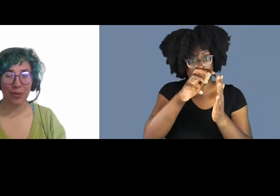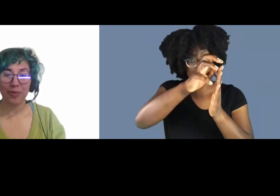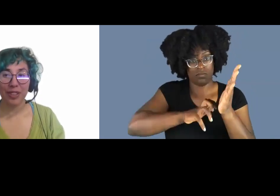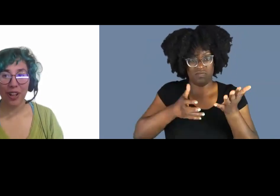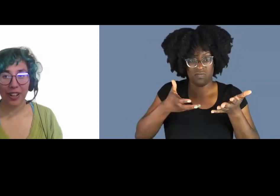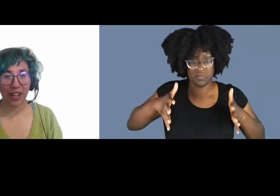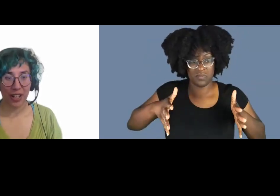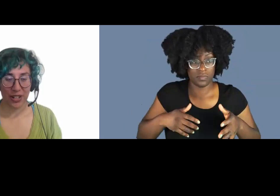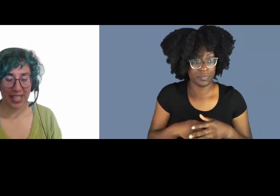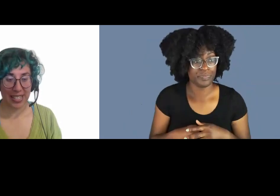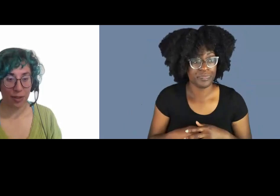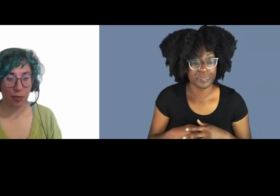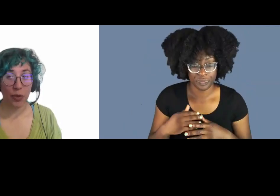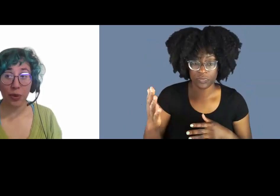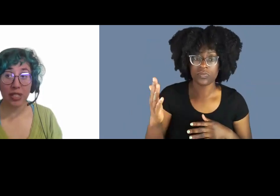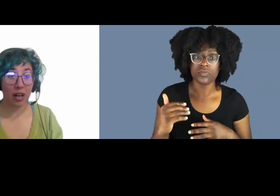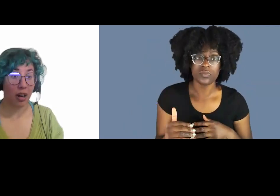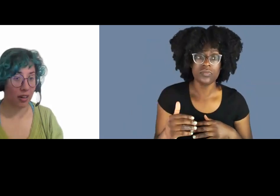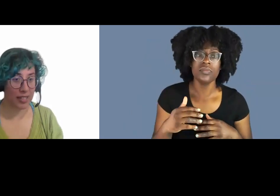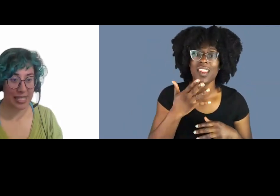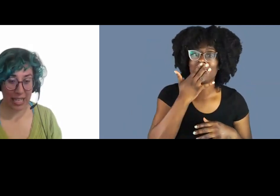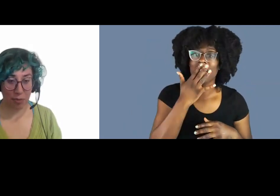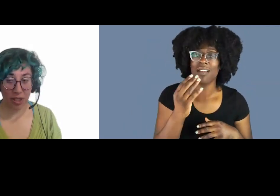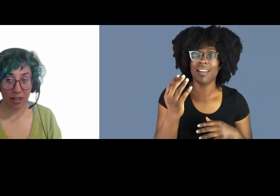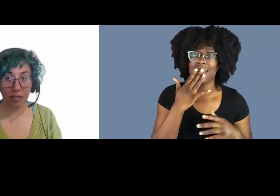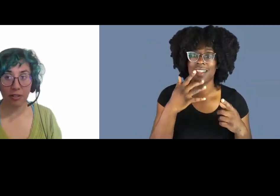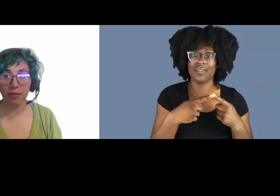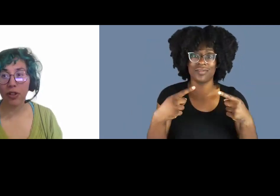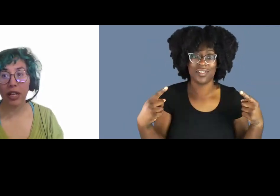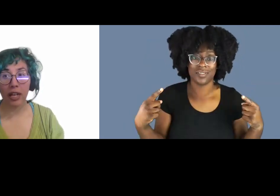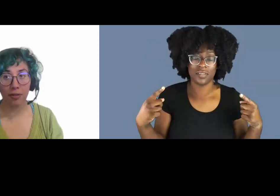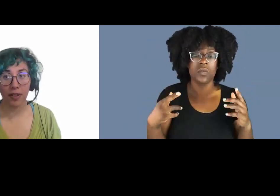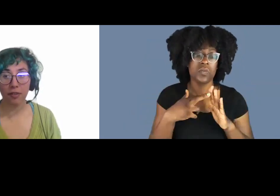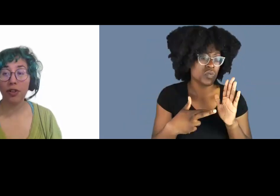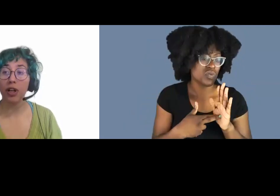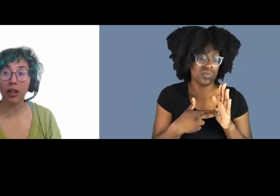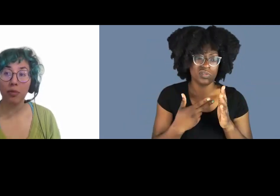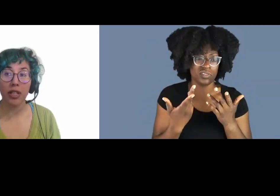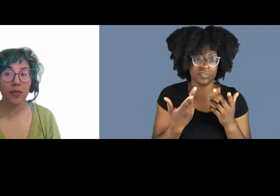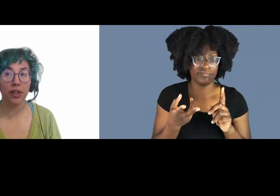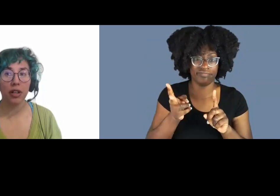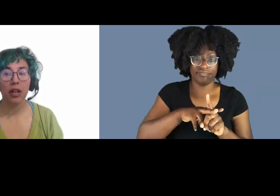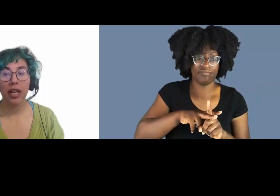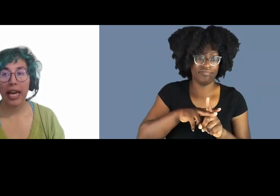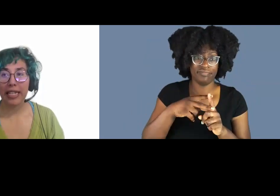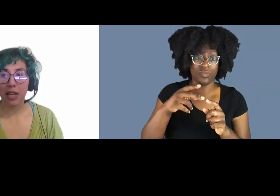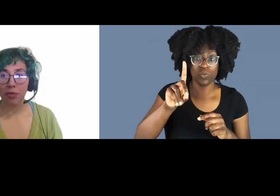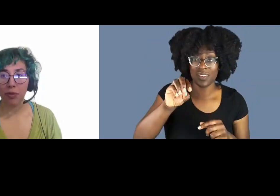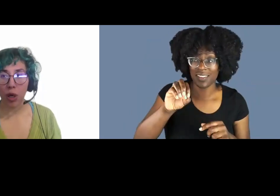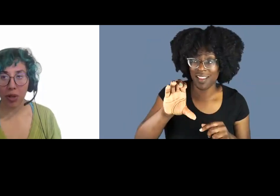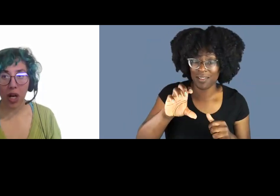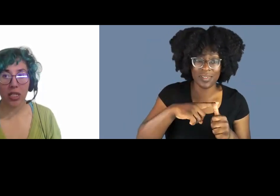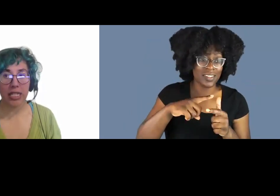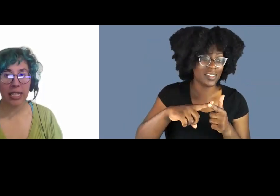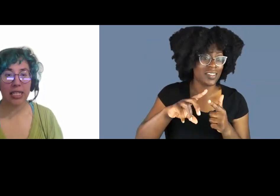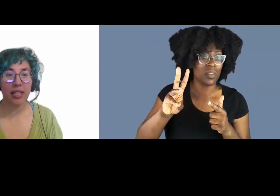So, color and contrast. The rules are the same for everything, for documents, for any type of